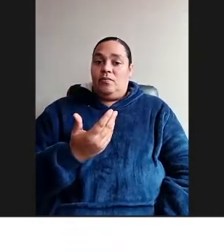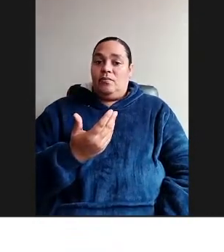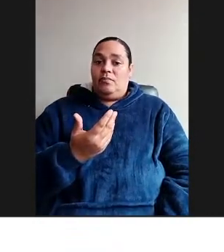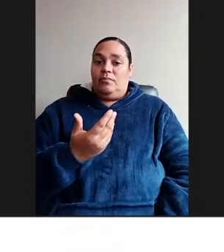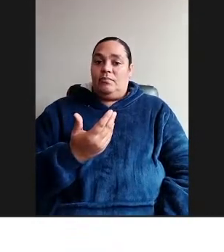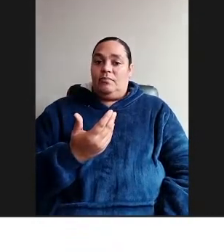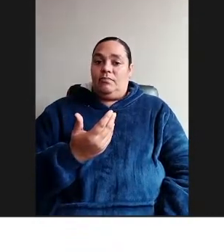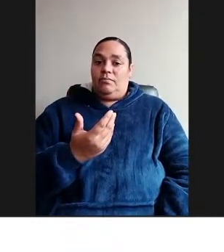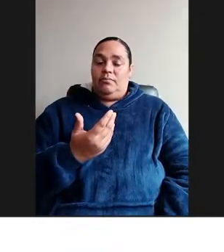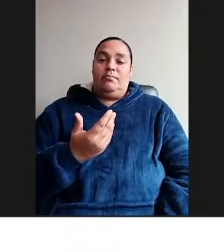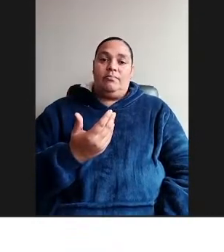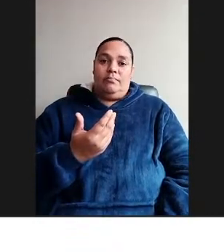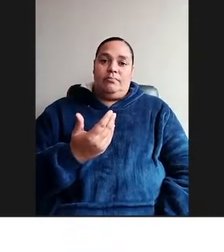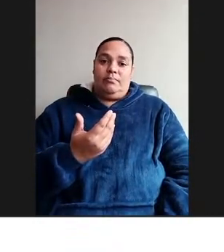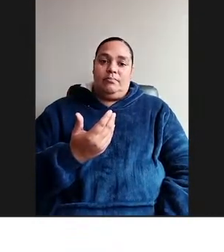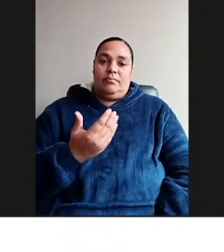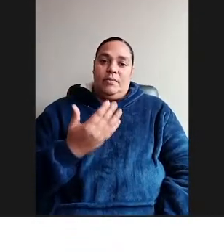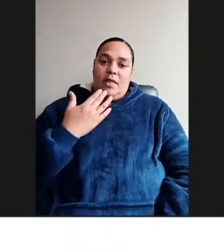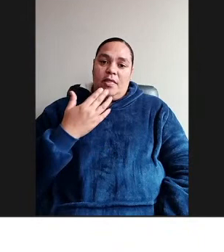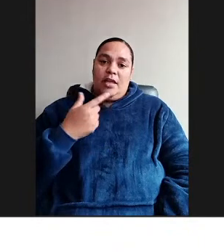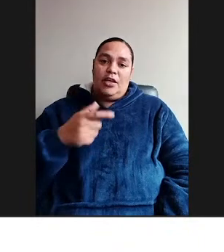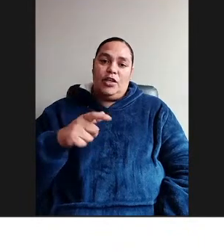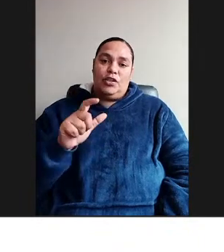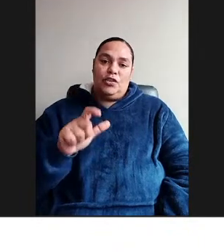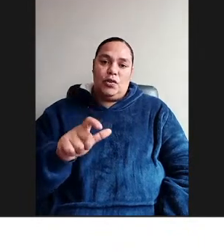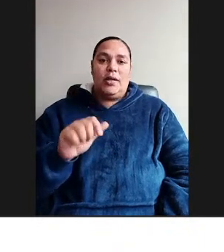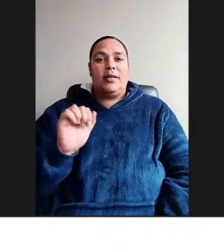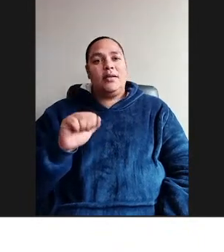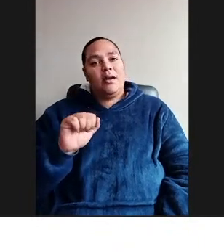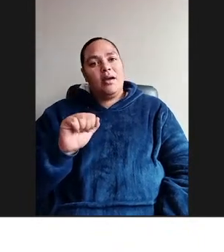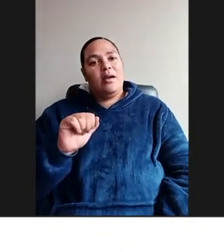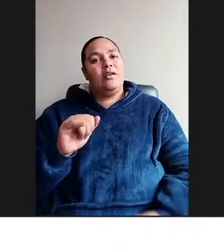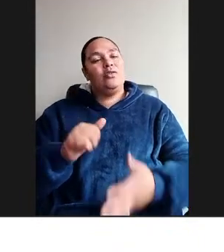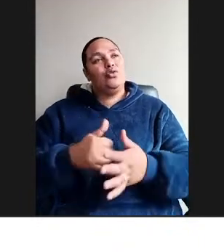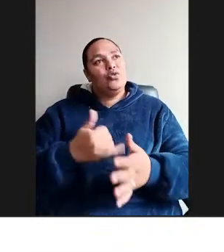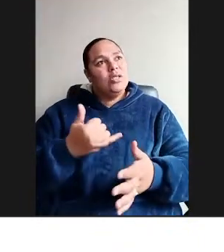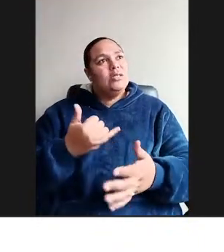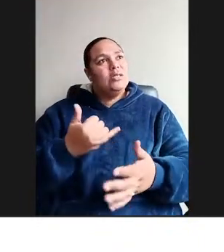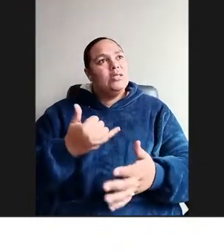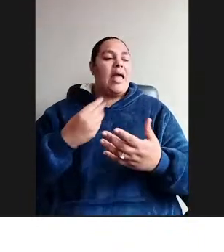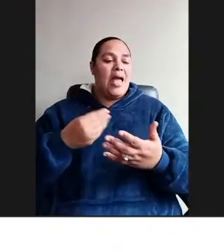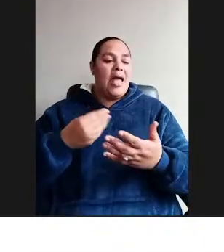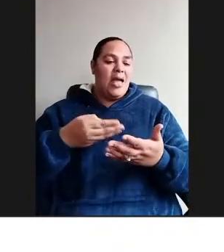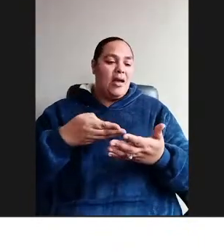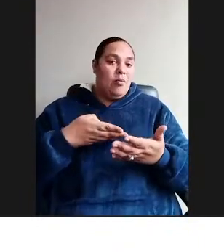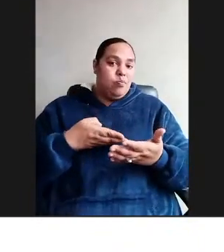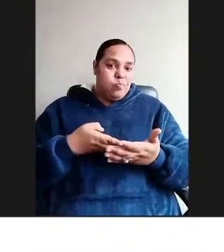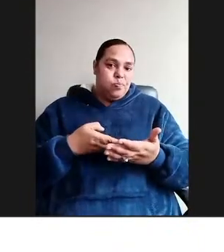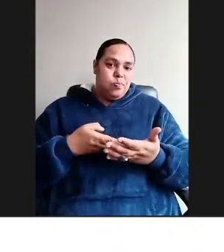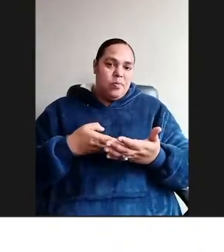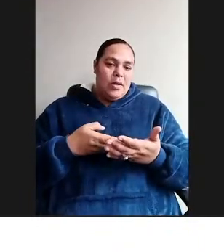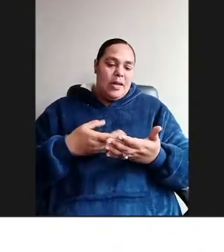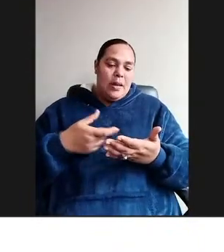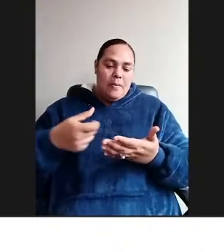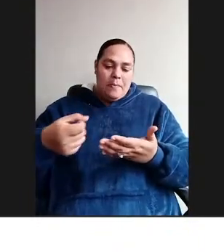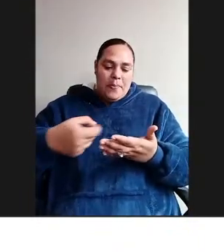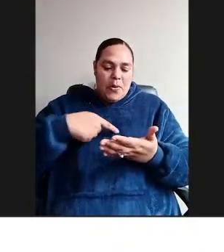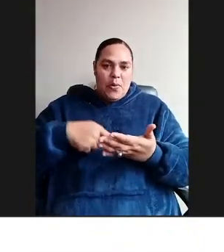Thank you, Chair. Yeah, it's just that I have with me a text that I received from